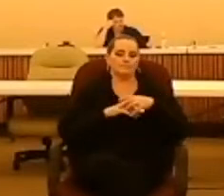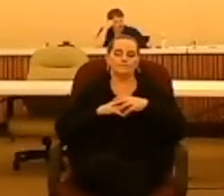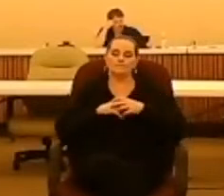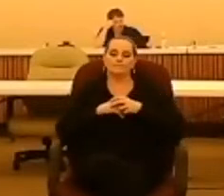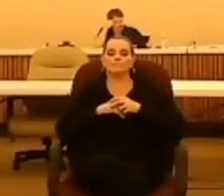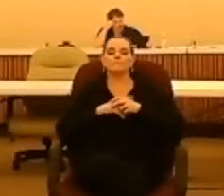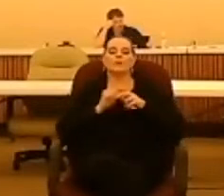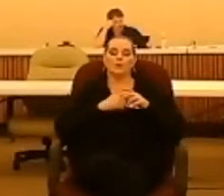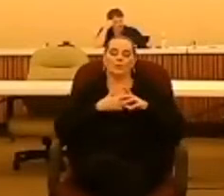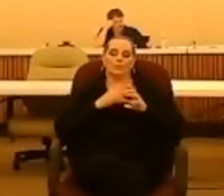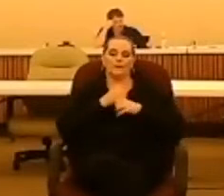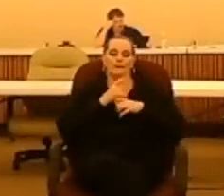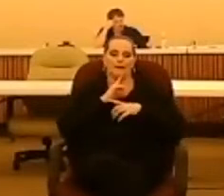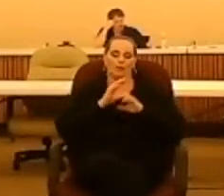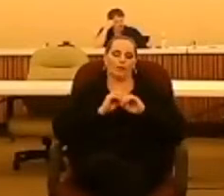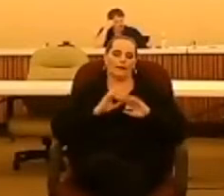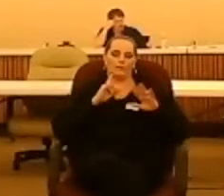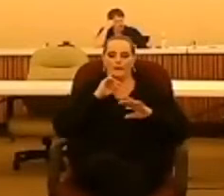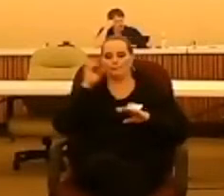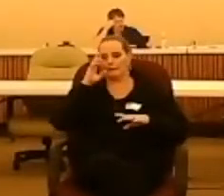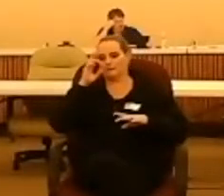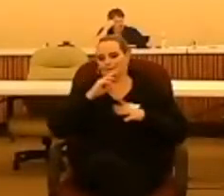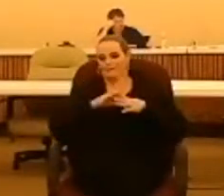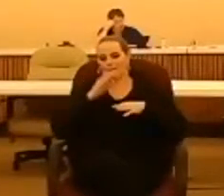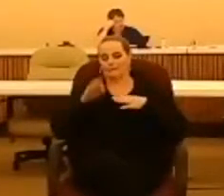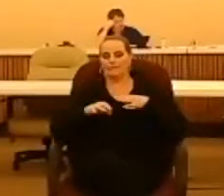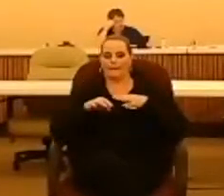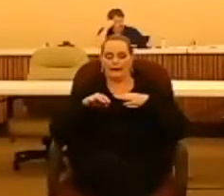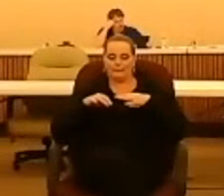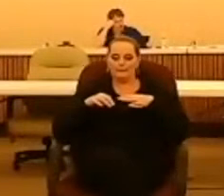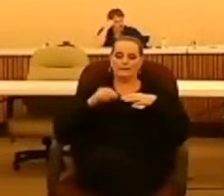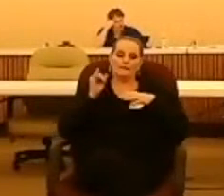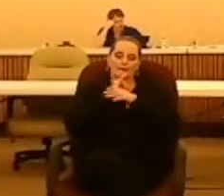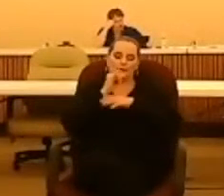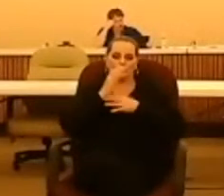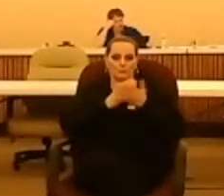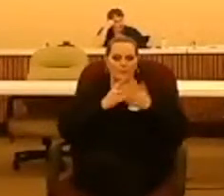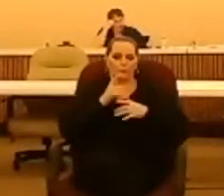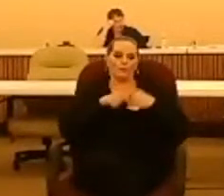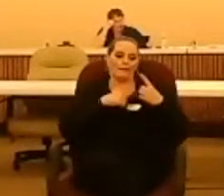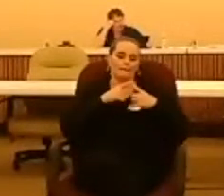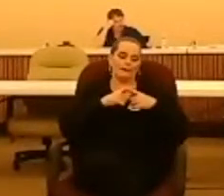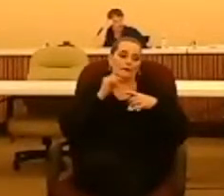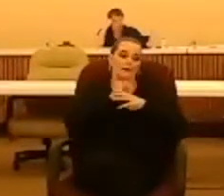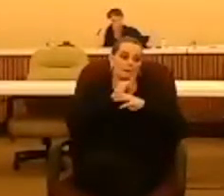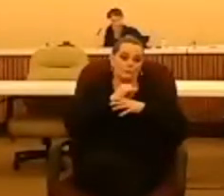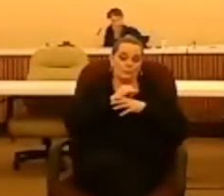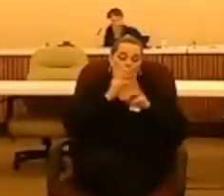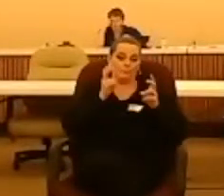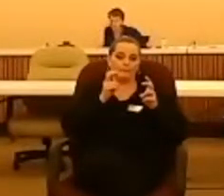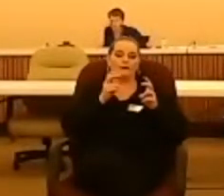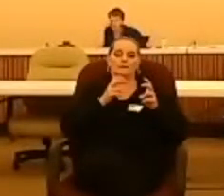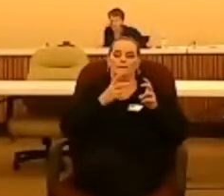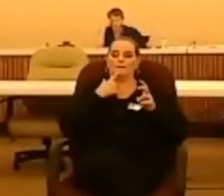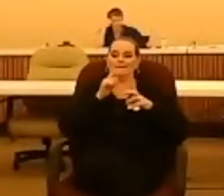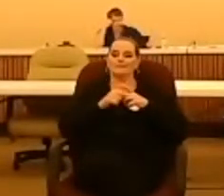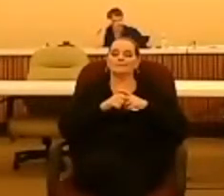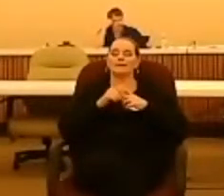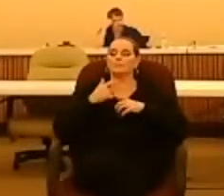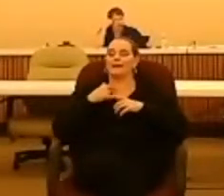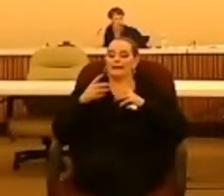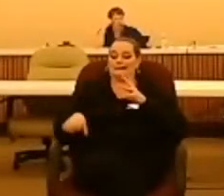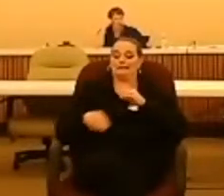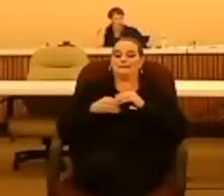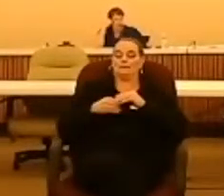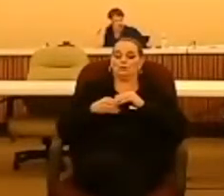We make it clear that because they're delaying the industrial phase, when the industrial phase goes in, they'll have to pay an additional fee based off